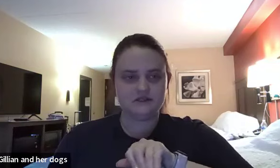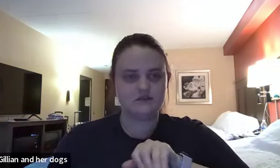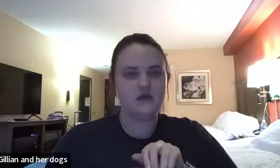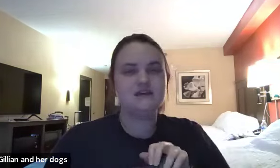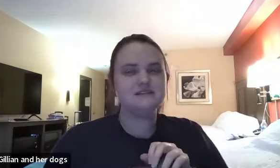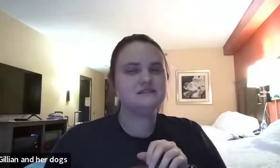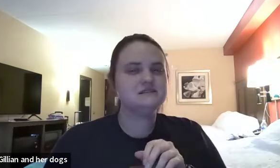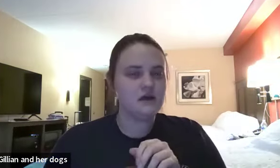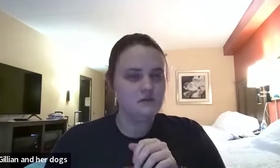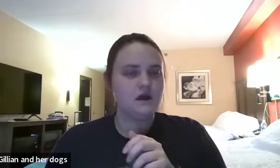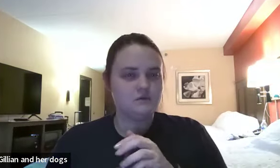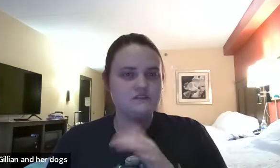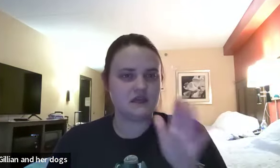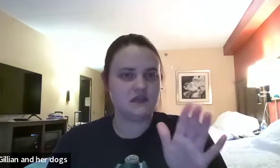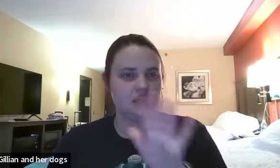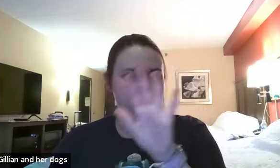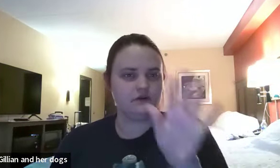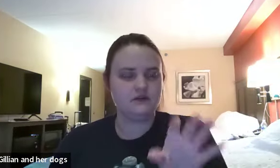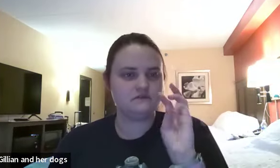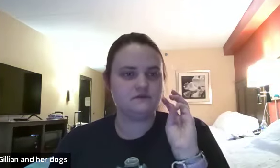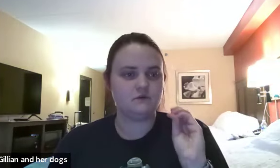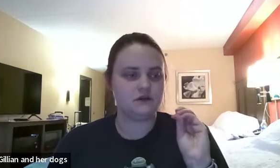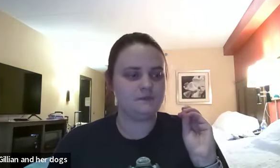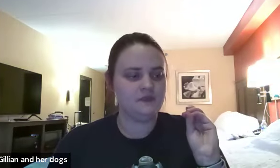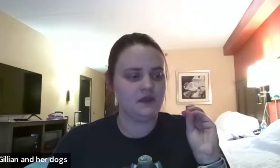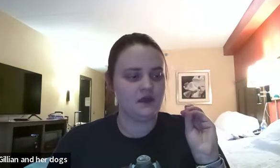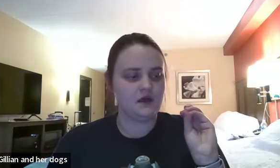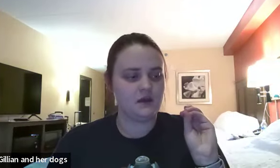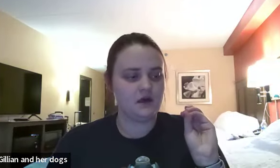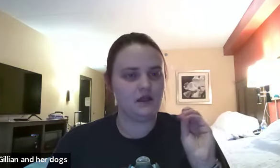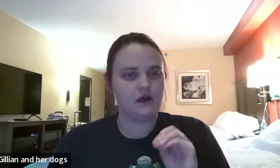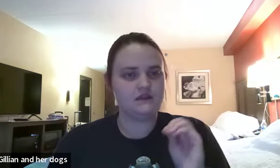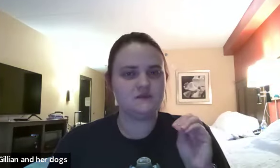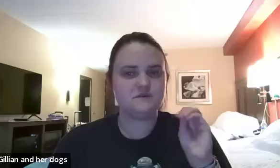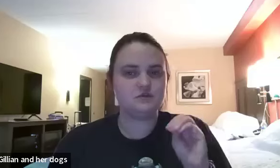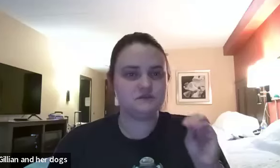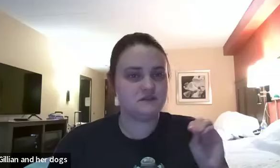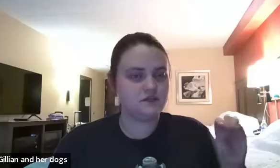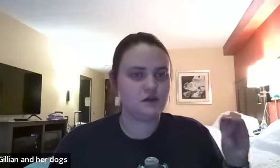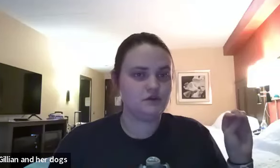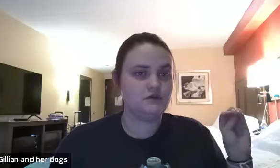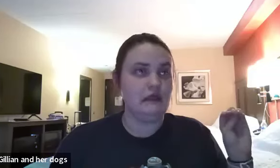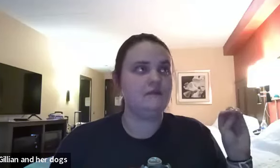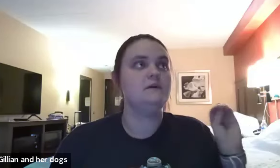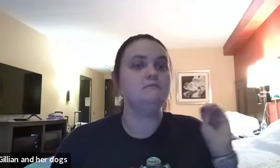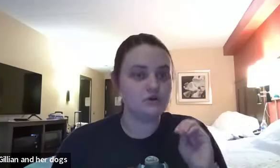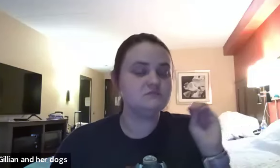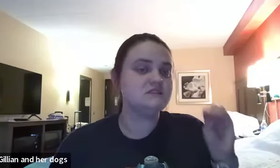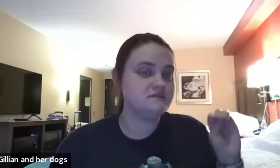of. Some I will say, kind of as a fair warning, a lot of times the more specific the more specific